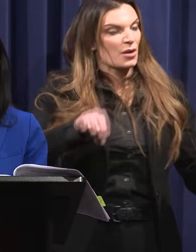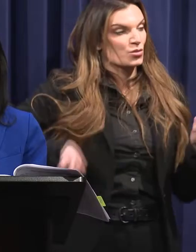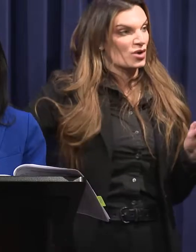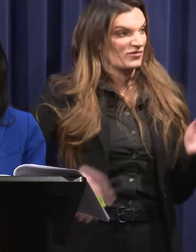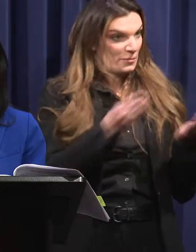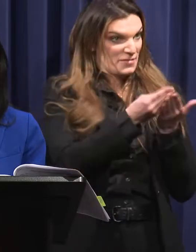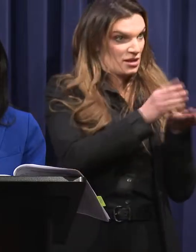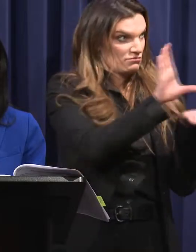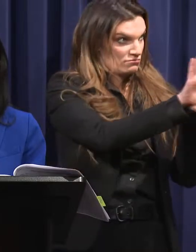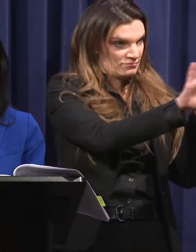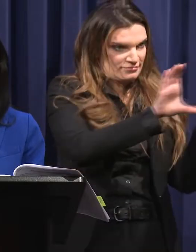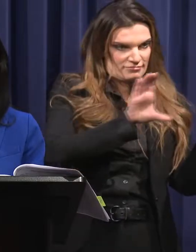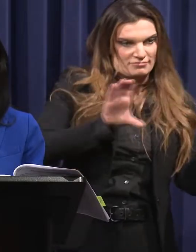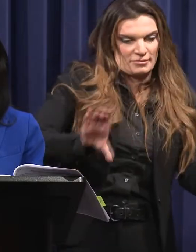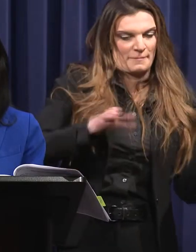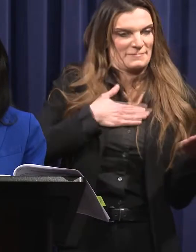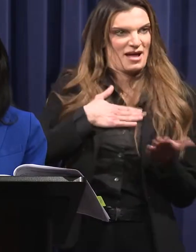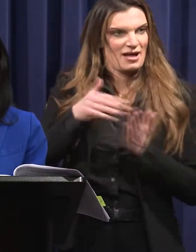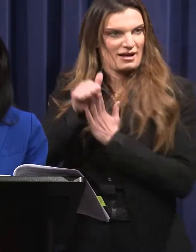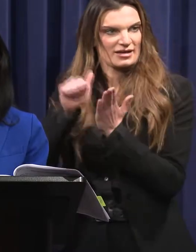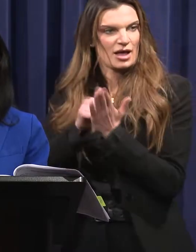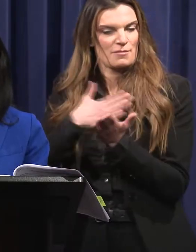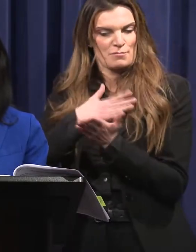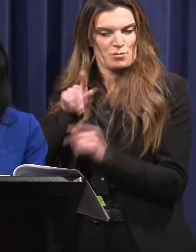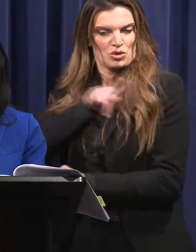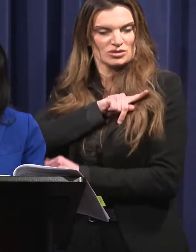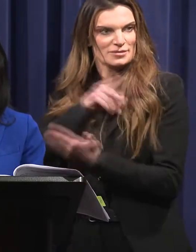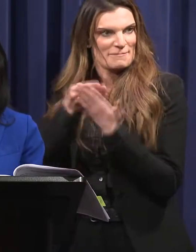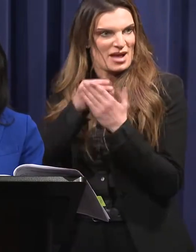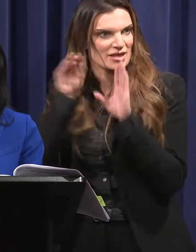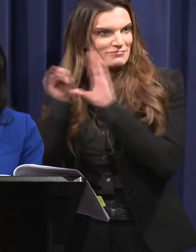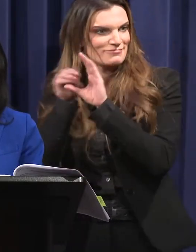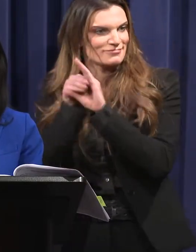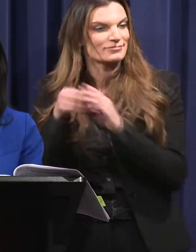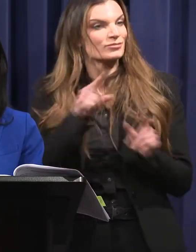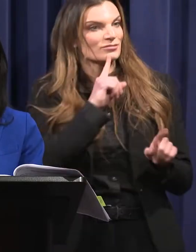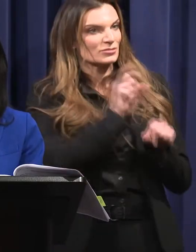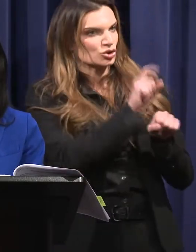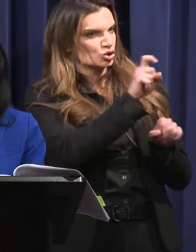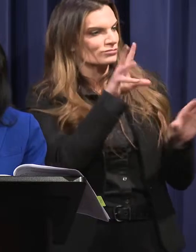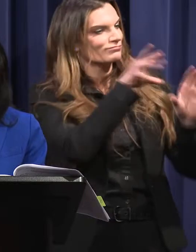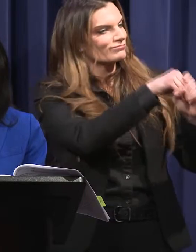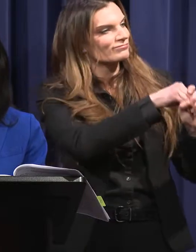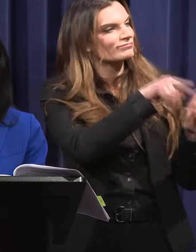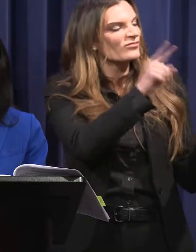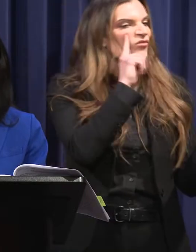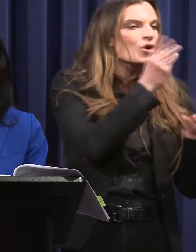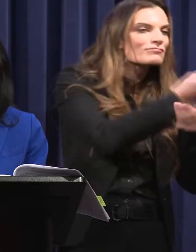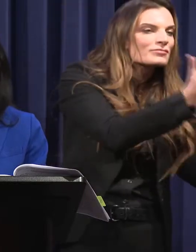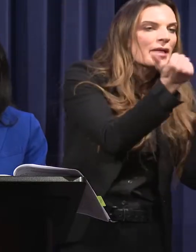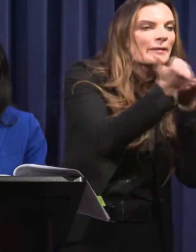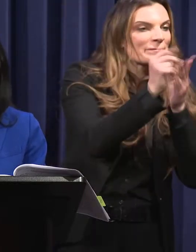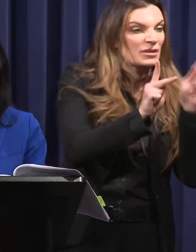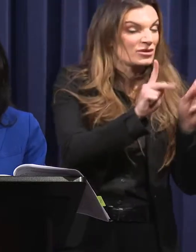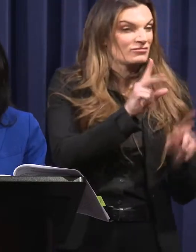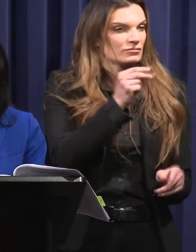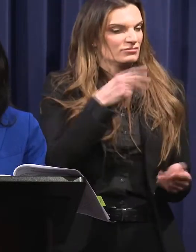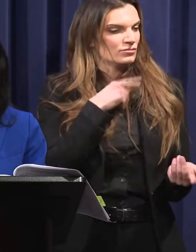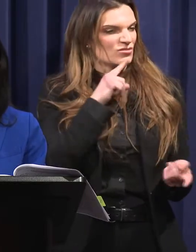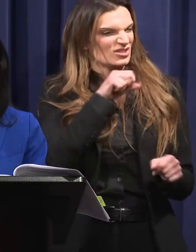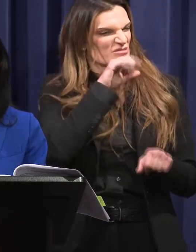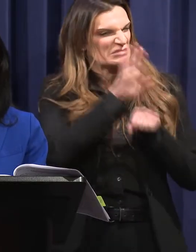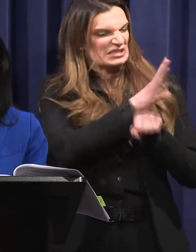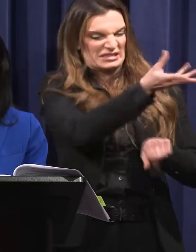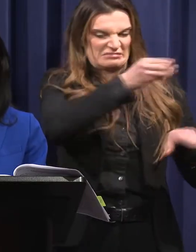proper justification to their own accounts, and documenting misrepresented invoices without approval from nonprofit